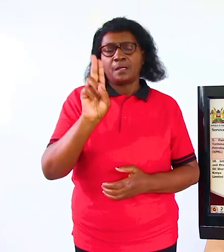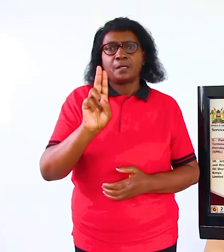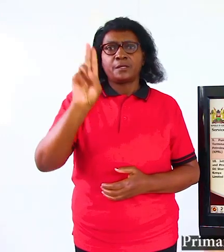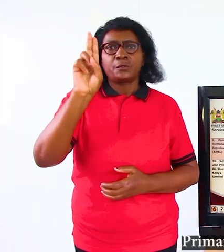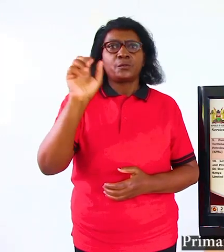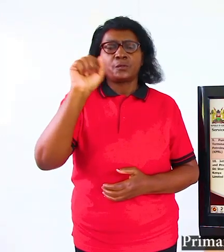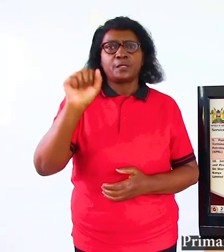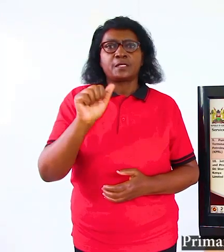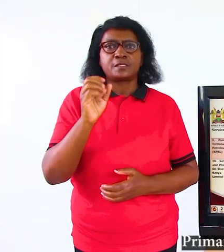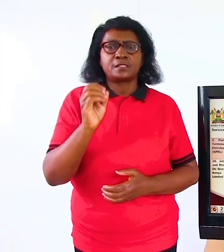Primary storage